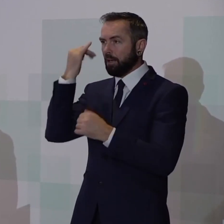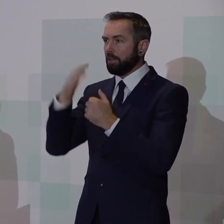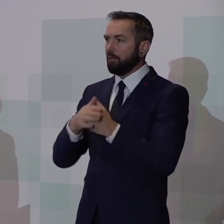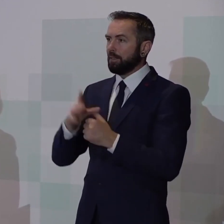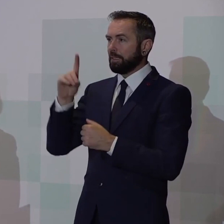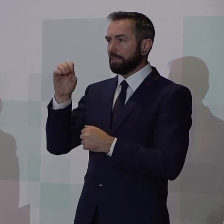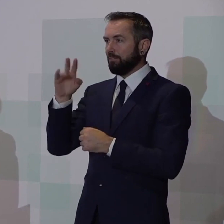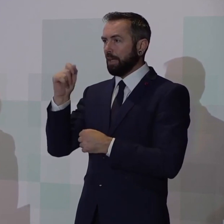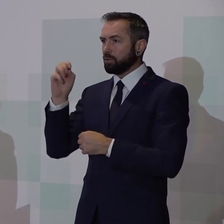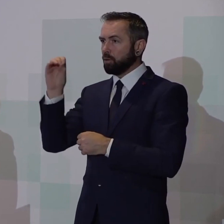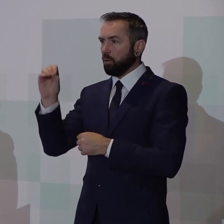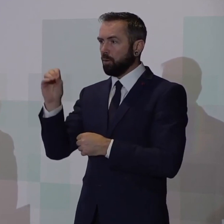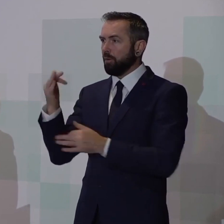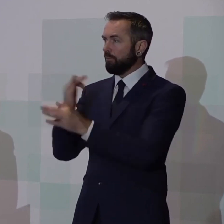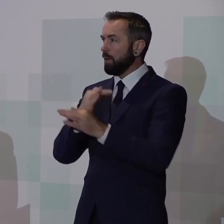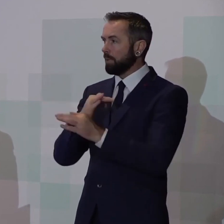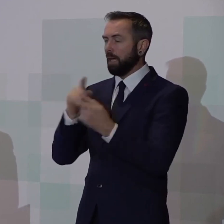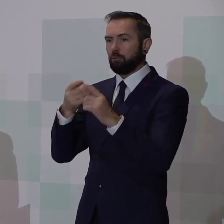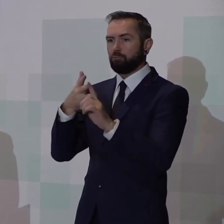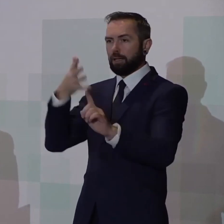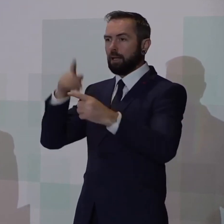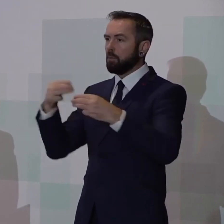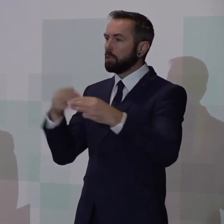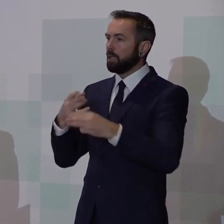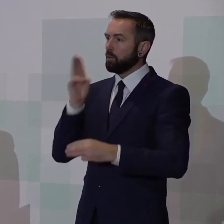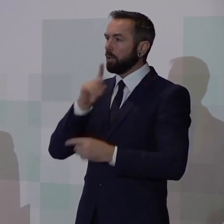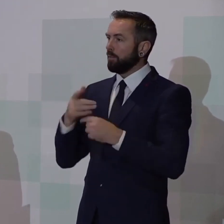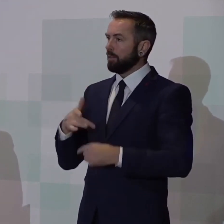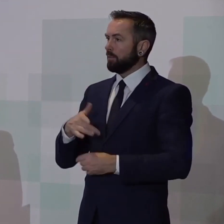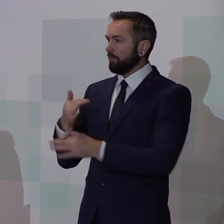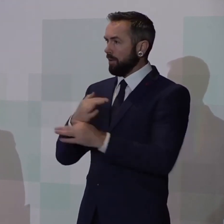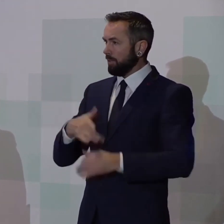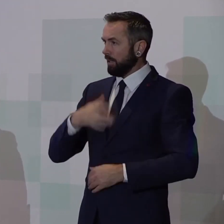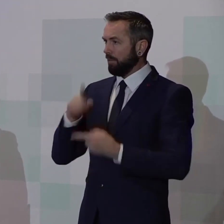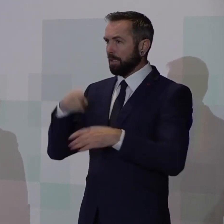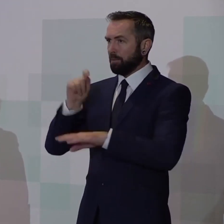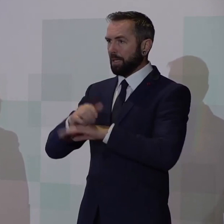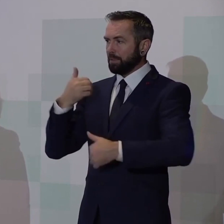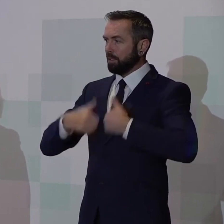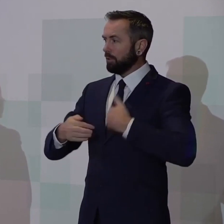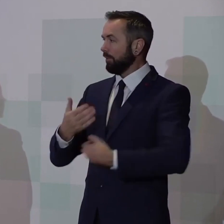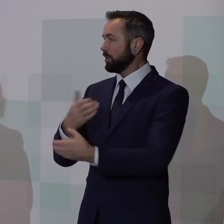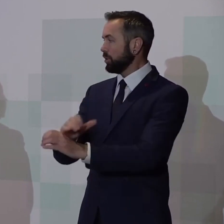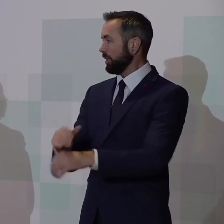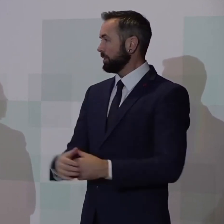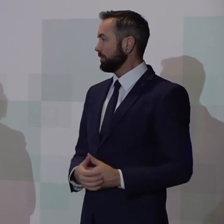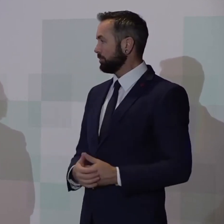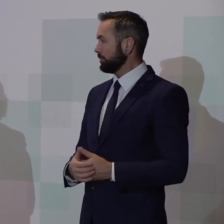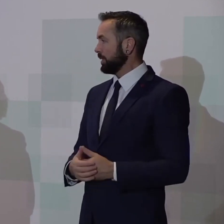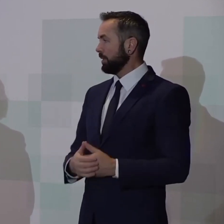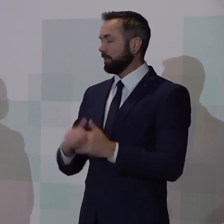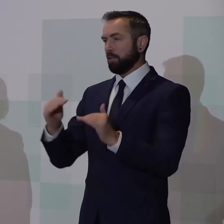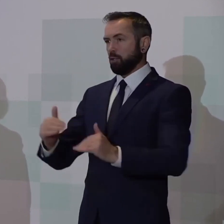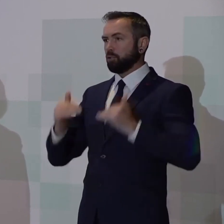family, and recognising and protecting private and family life and also best interests of the child. The Supreme